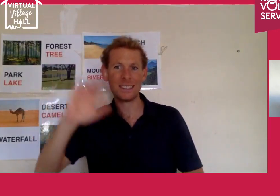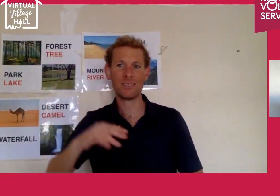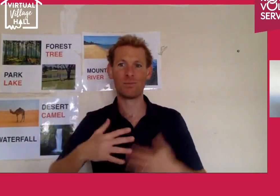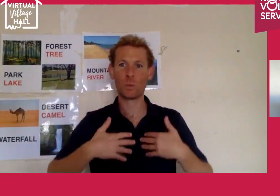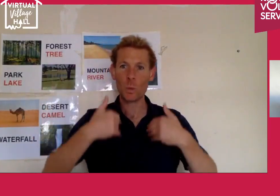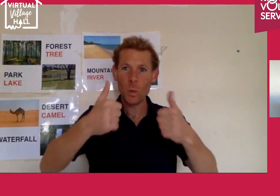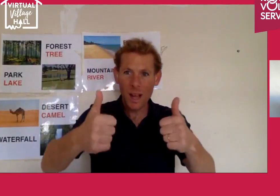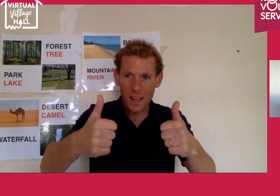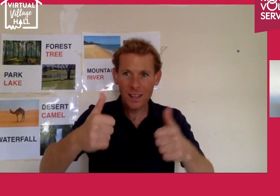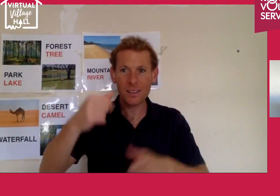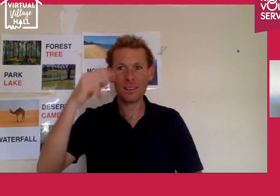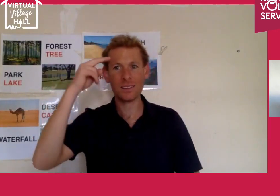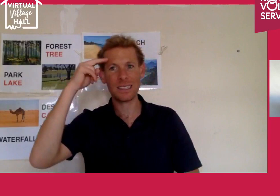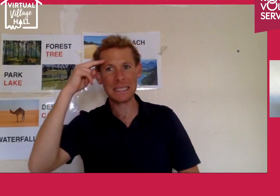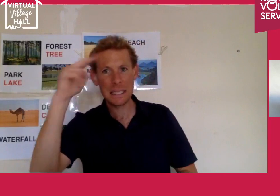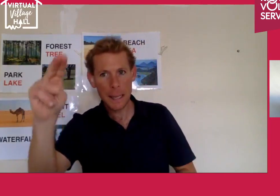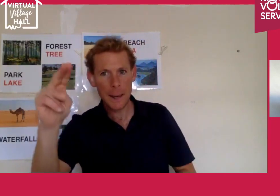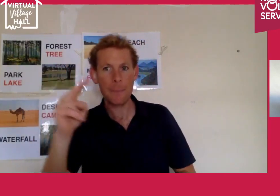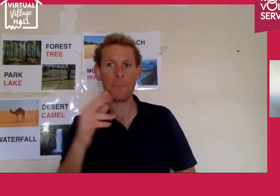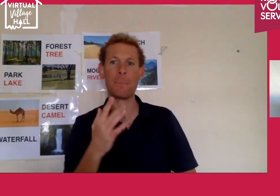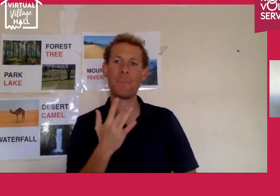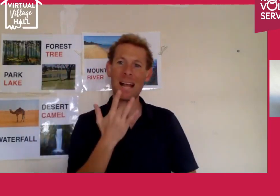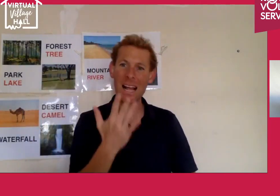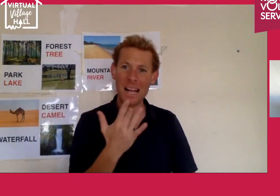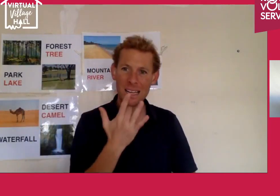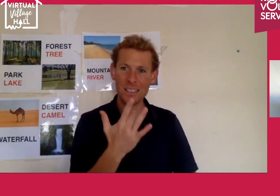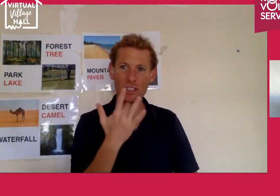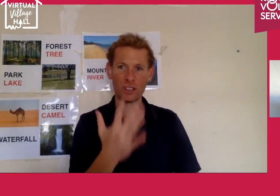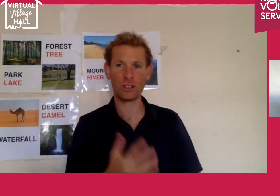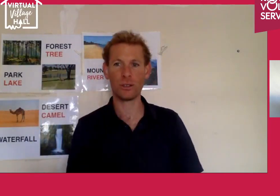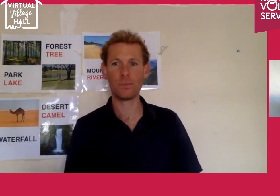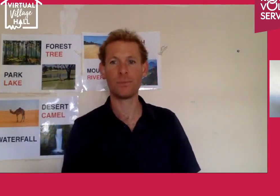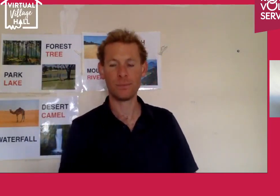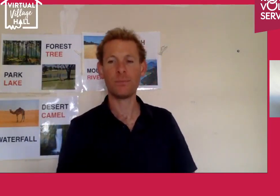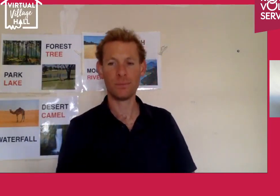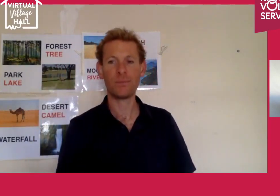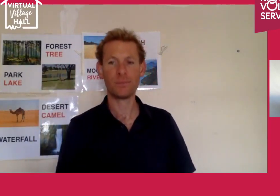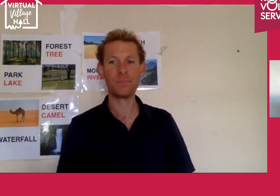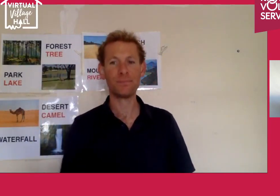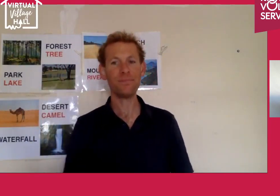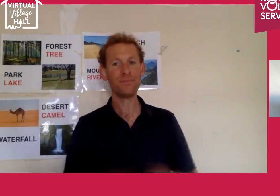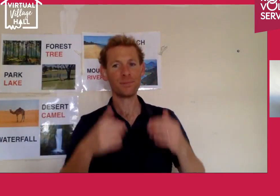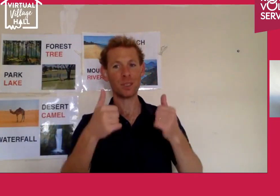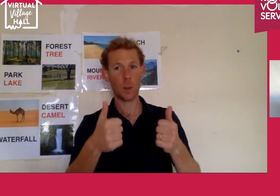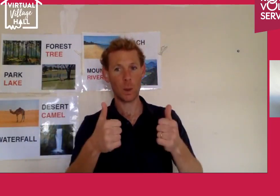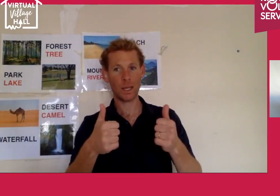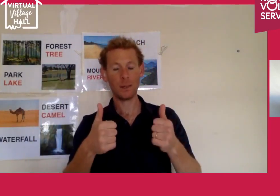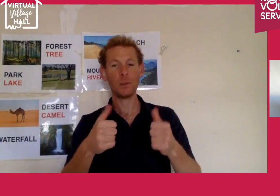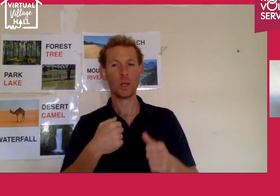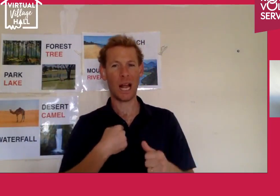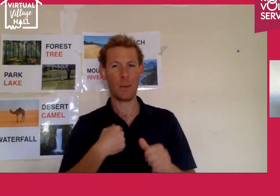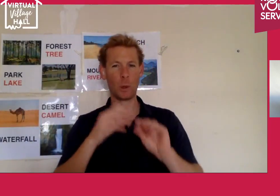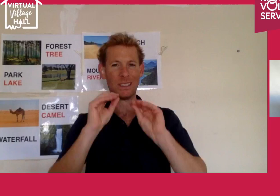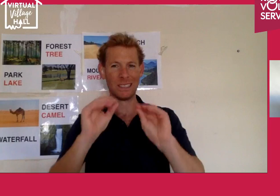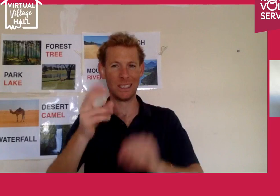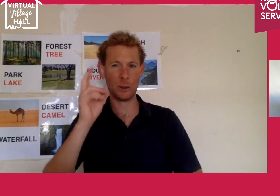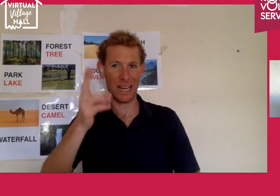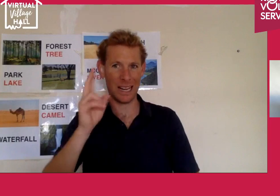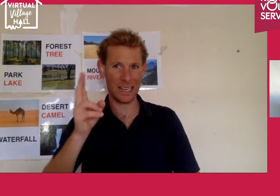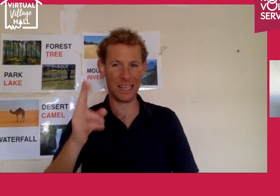refresher, and, some of the welcome signs, name, hello, age, that kind of thing. So we may do a refresher on that,